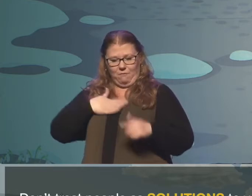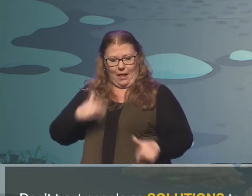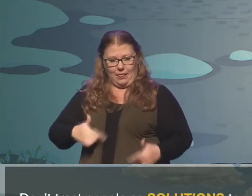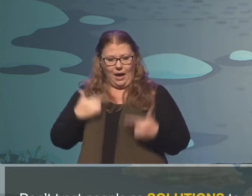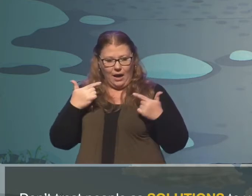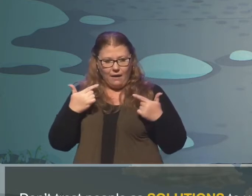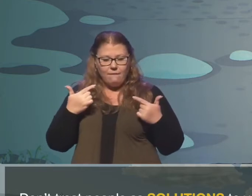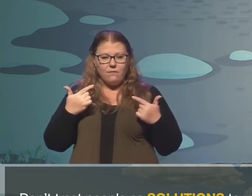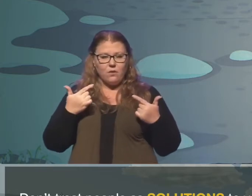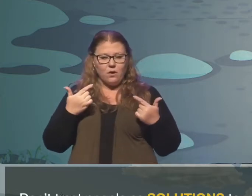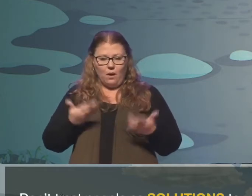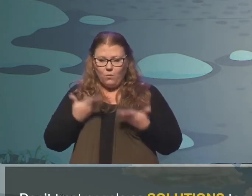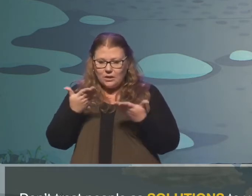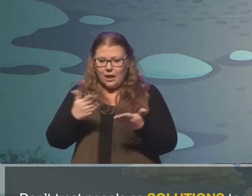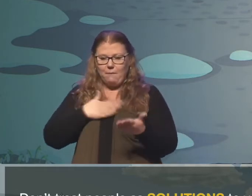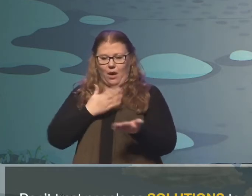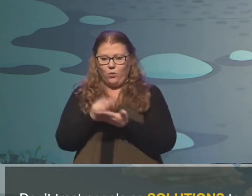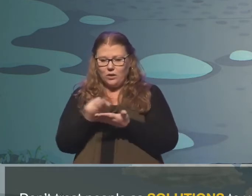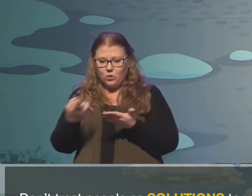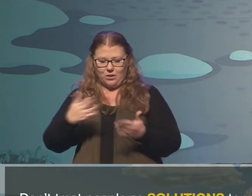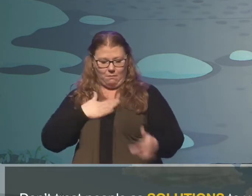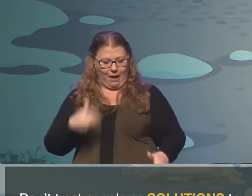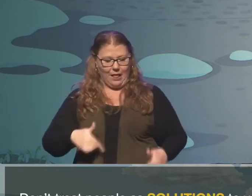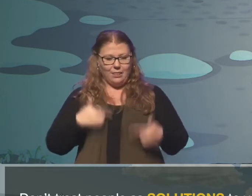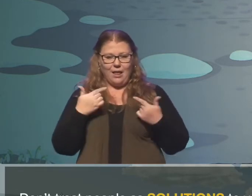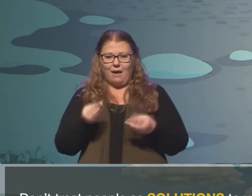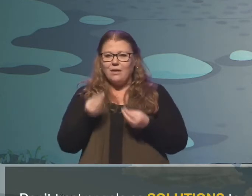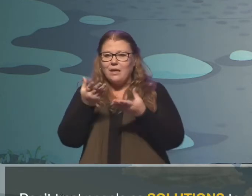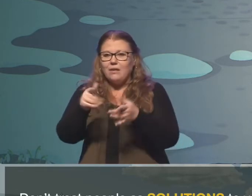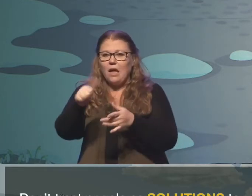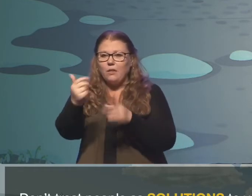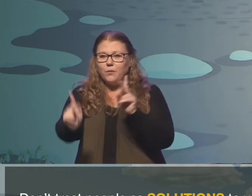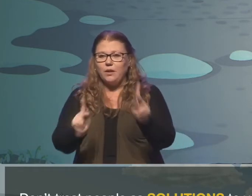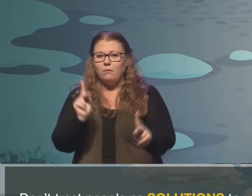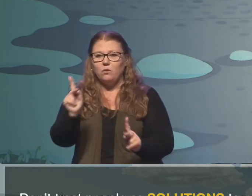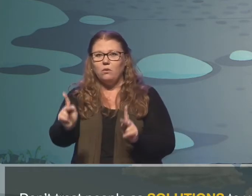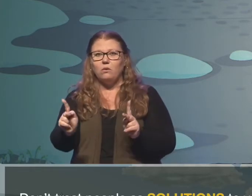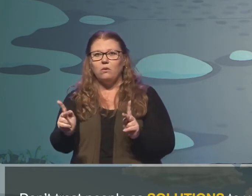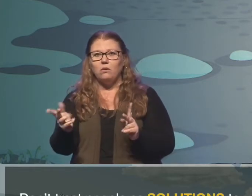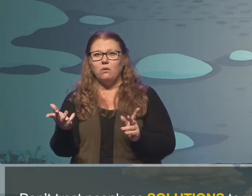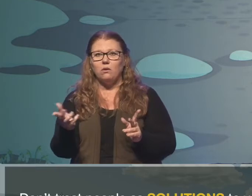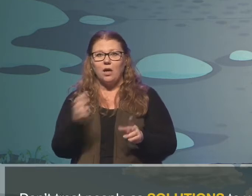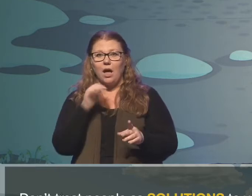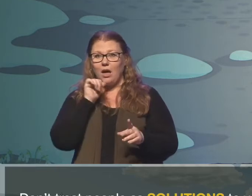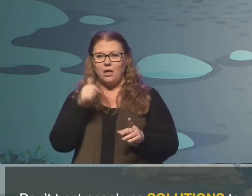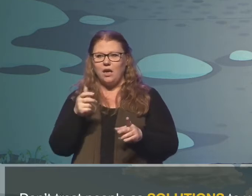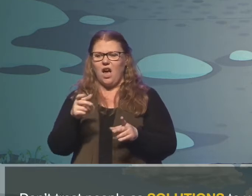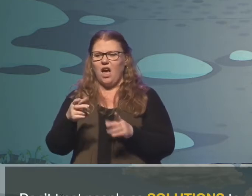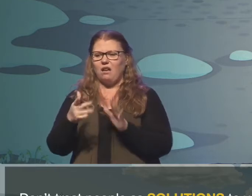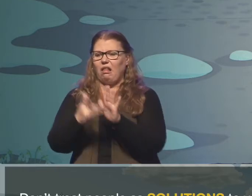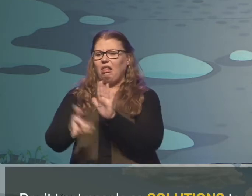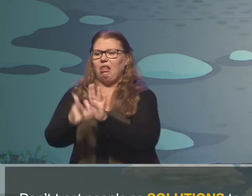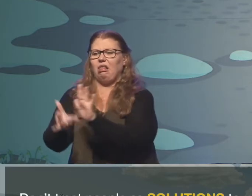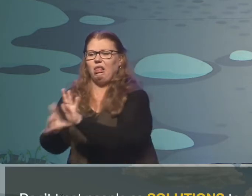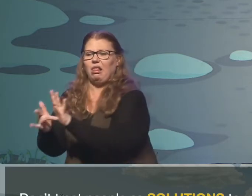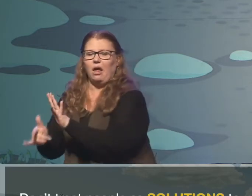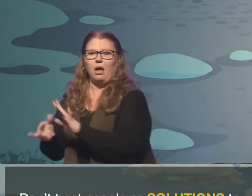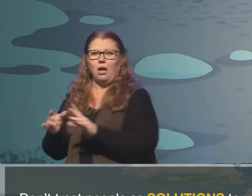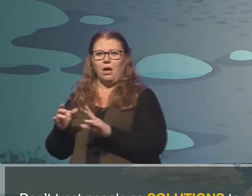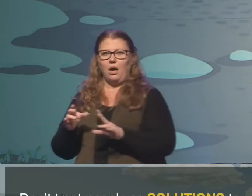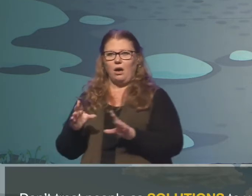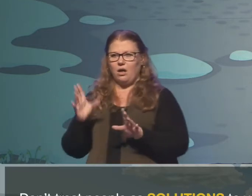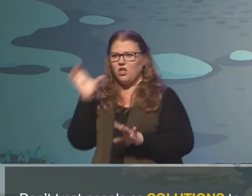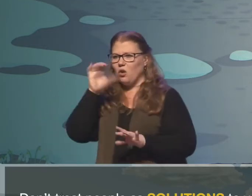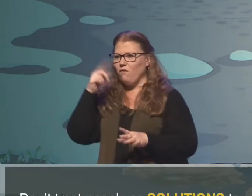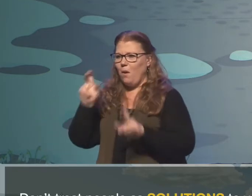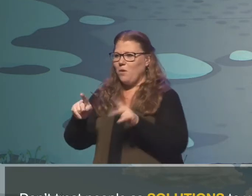life presenting my resources, my life to others, not the other way around. I don't want to be looking for this person that can